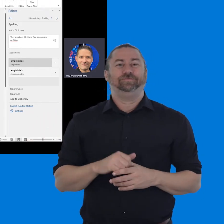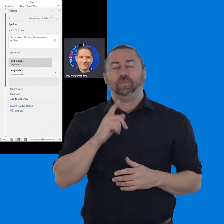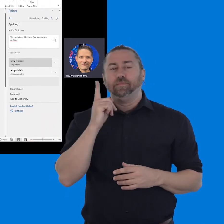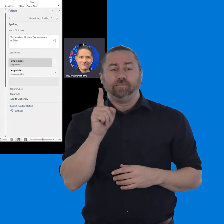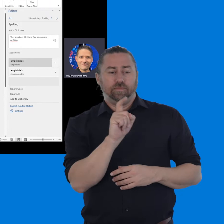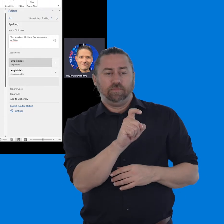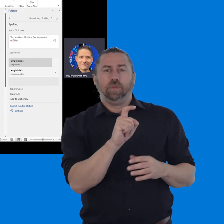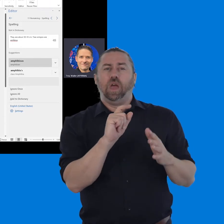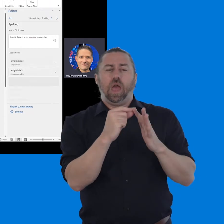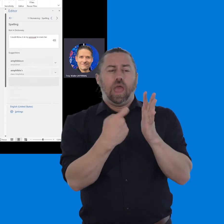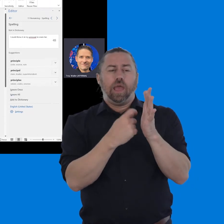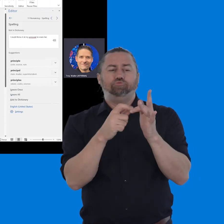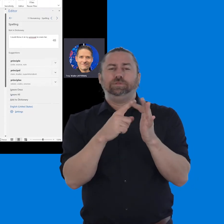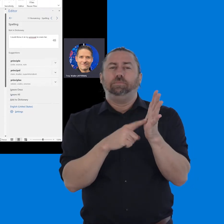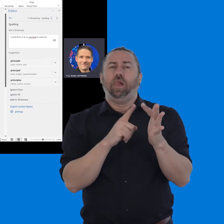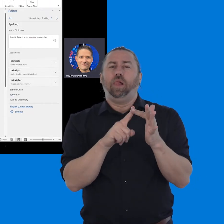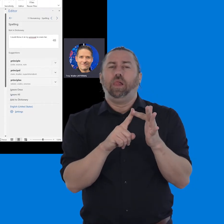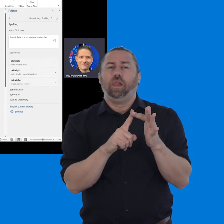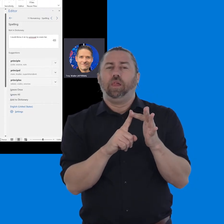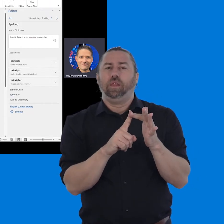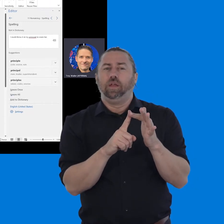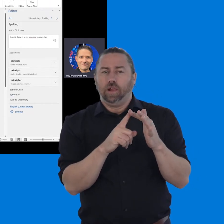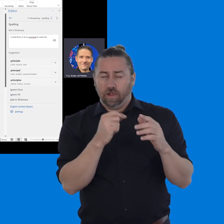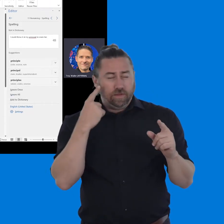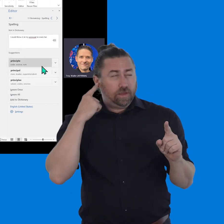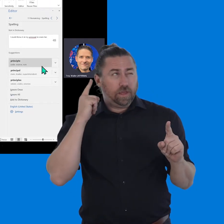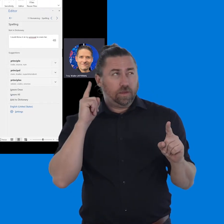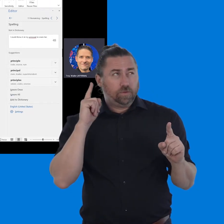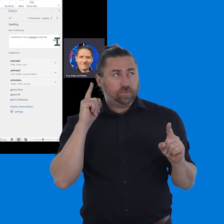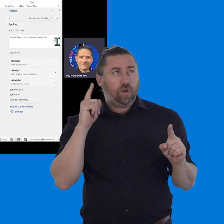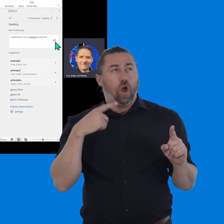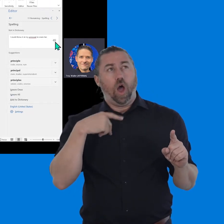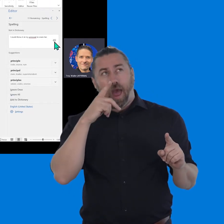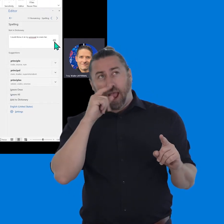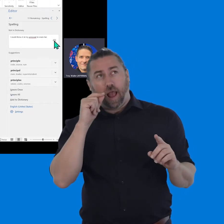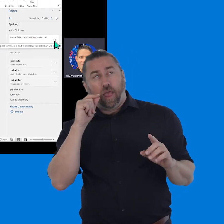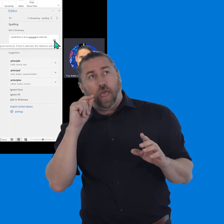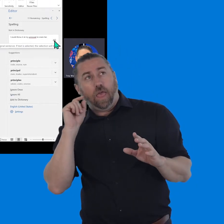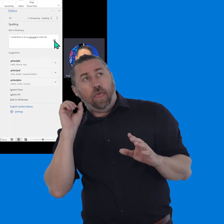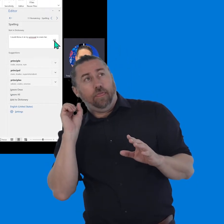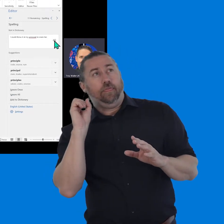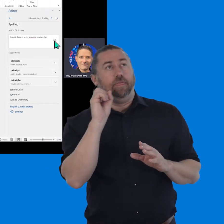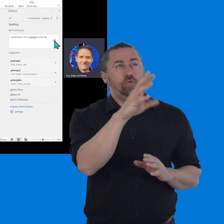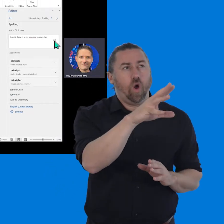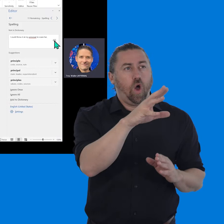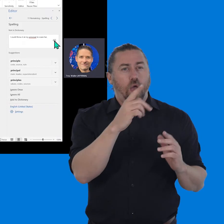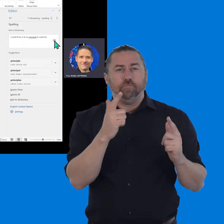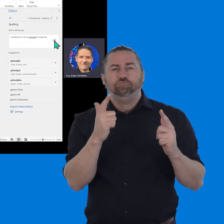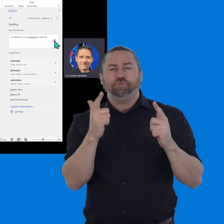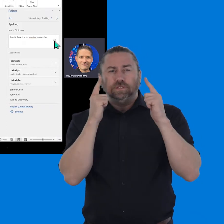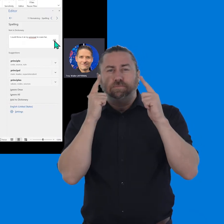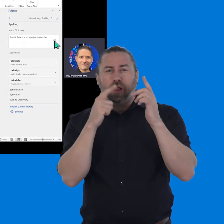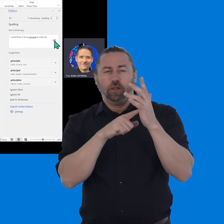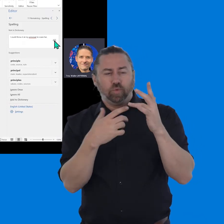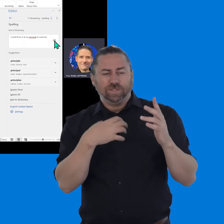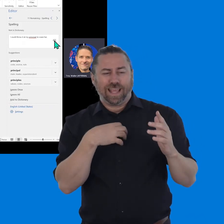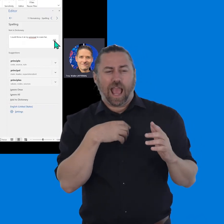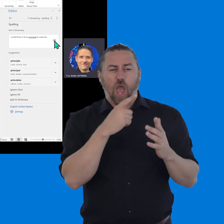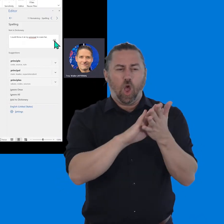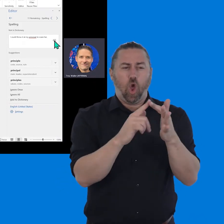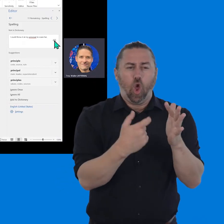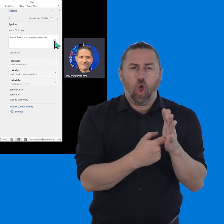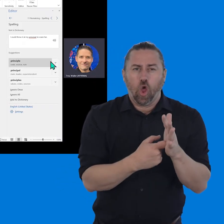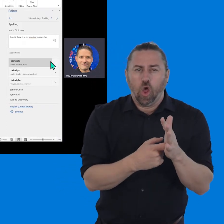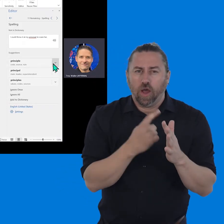Amphibious. Okay, so for example, if I was come down here to principal, okay, again, I can hear that error. Have a listen. I could throw it at my principal to